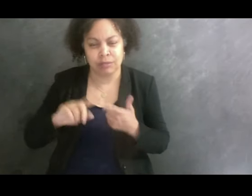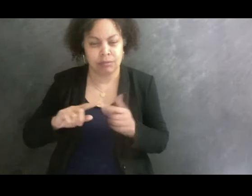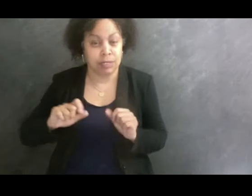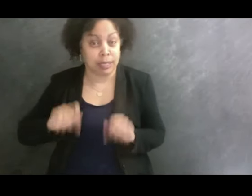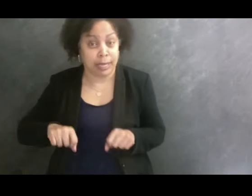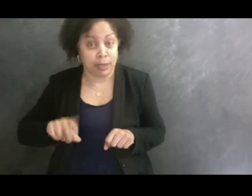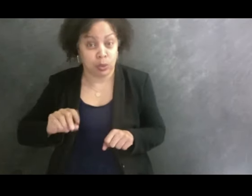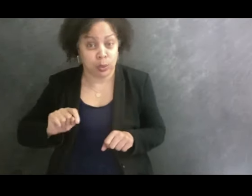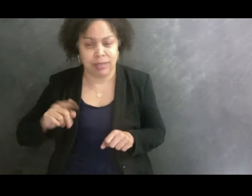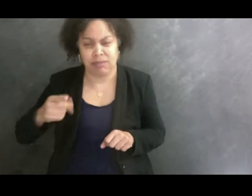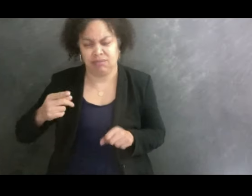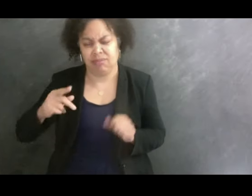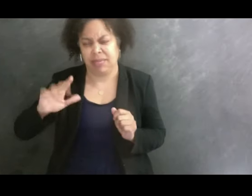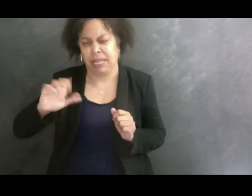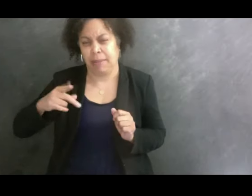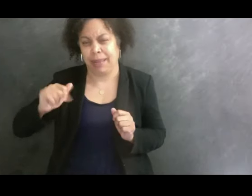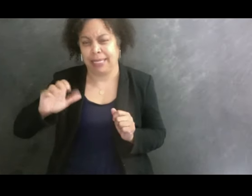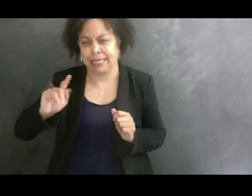and timeliness.